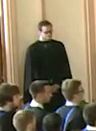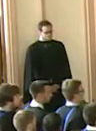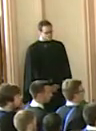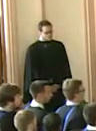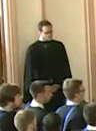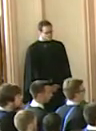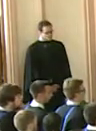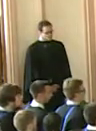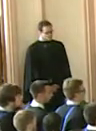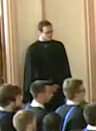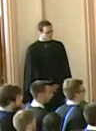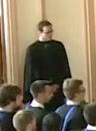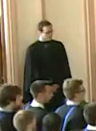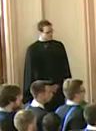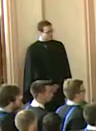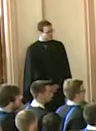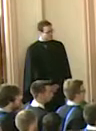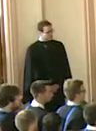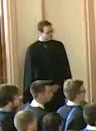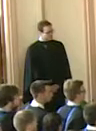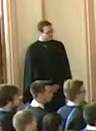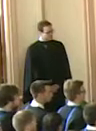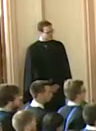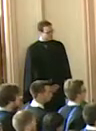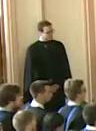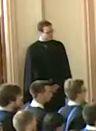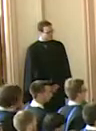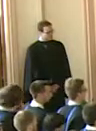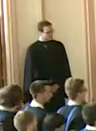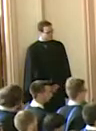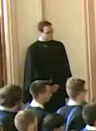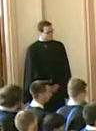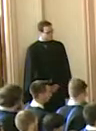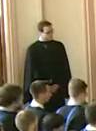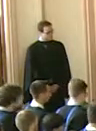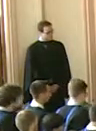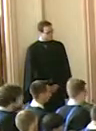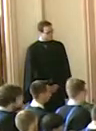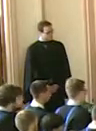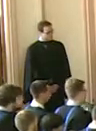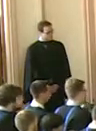time with your family and friends, take lots of photos so you can commemorate this